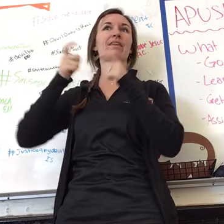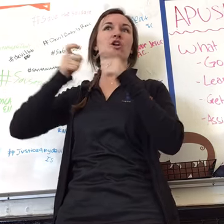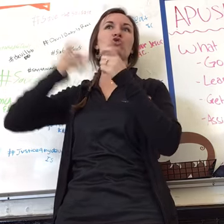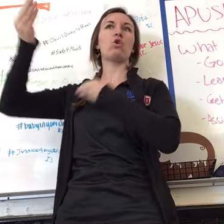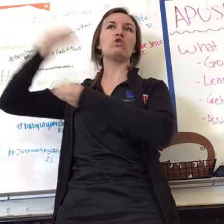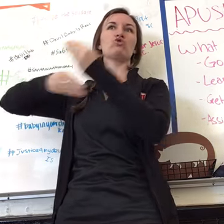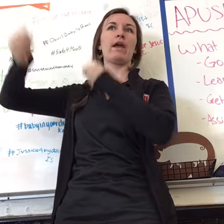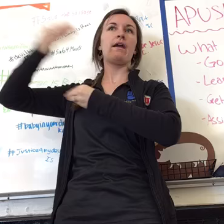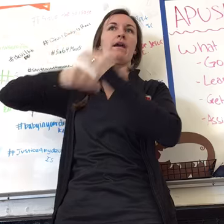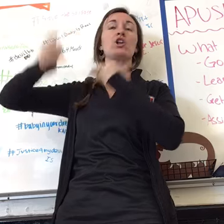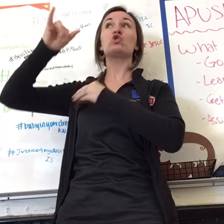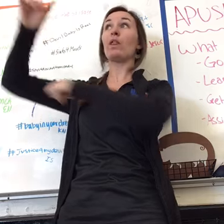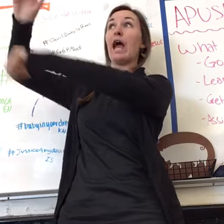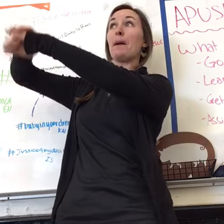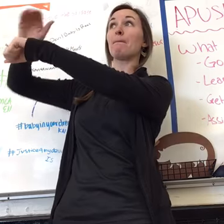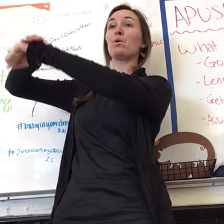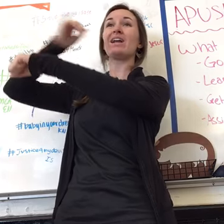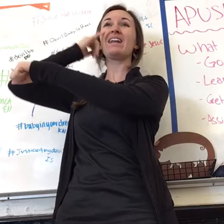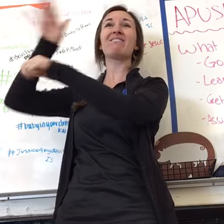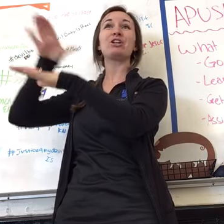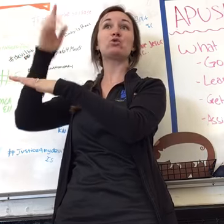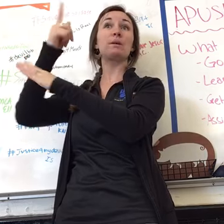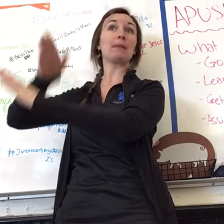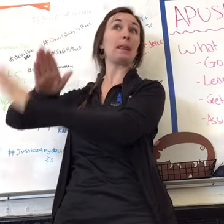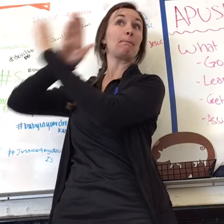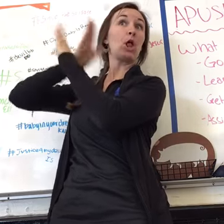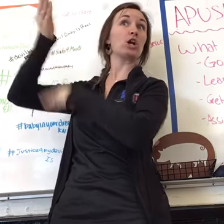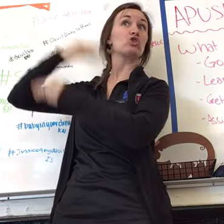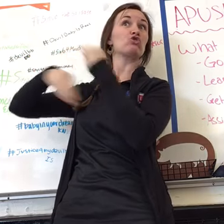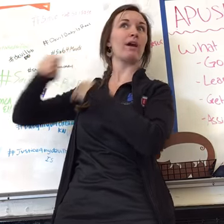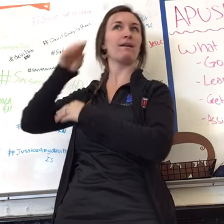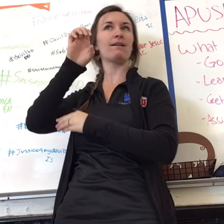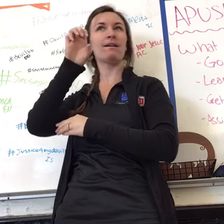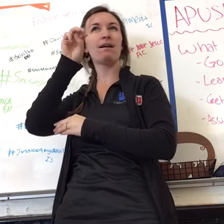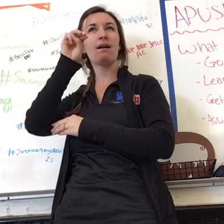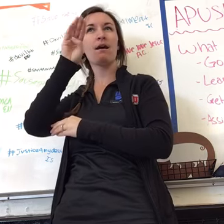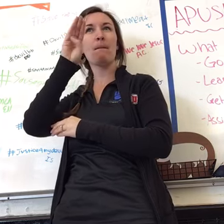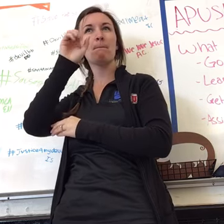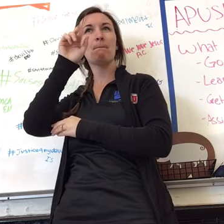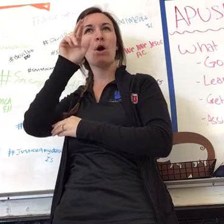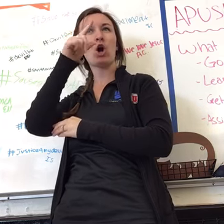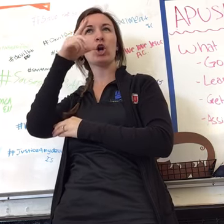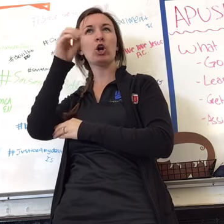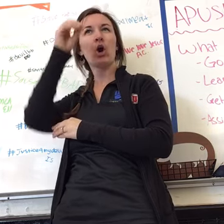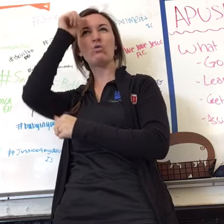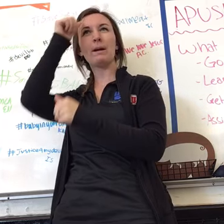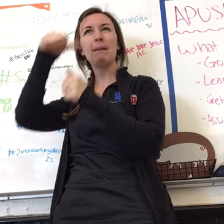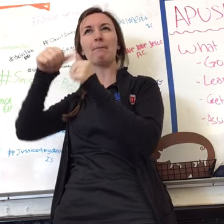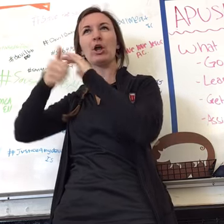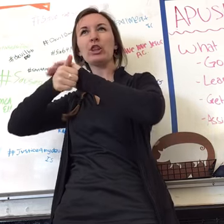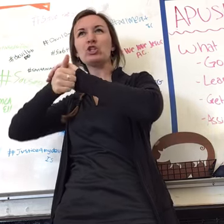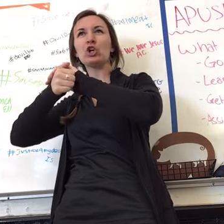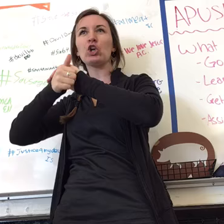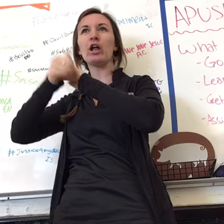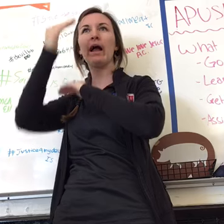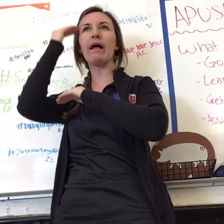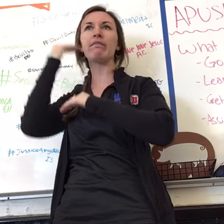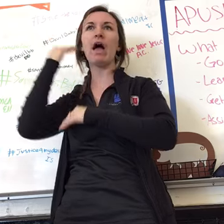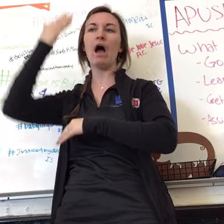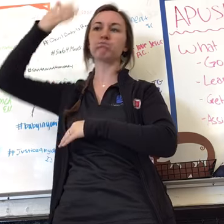blocks trade, what is that called? Embargo. Remember the turtle? and we talked about the cutting off of the head. Okay, that's an